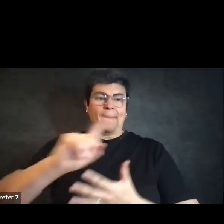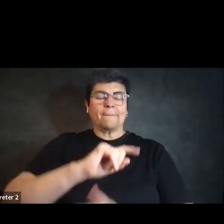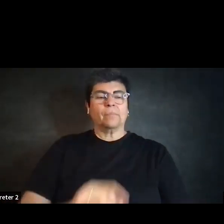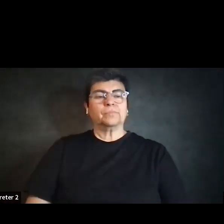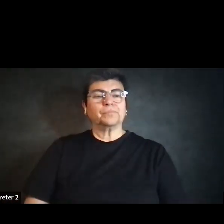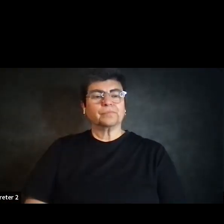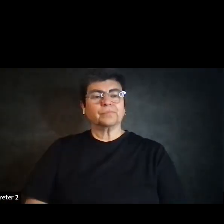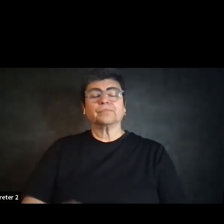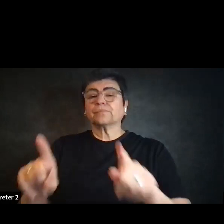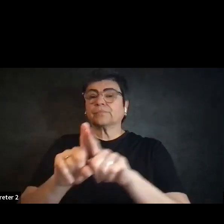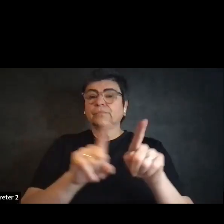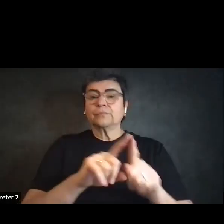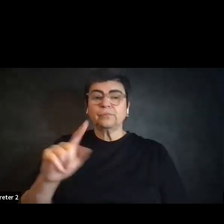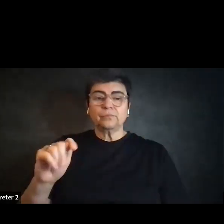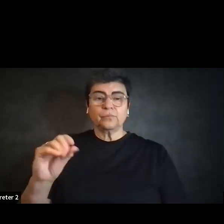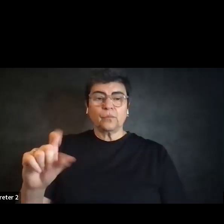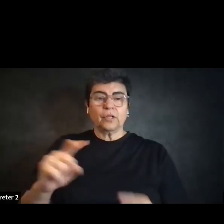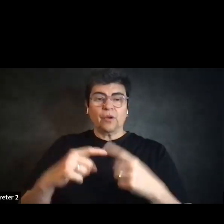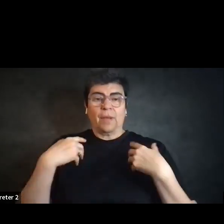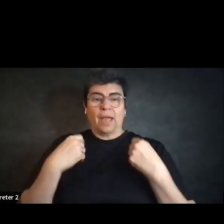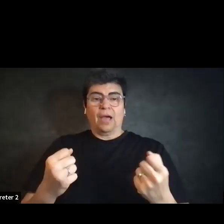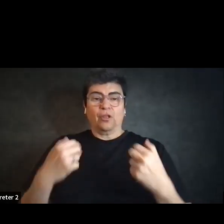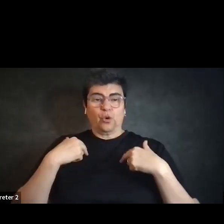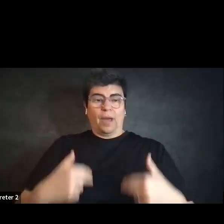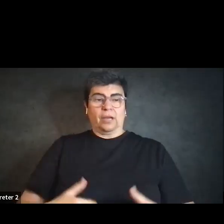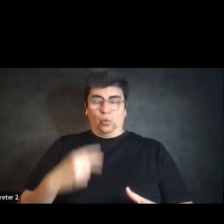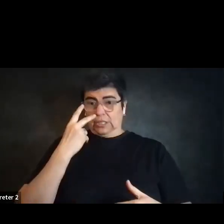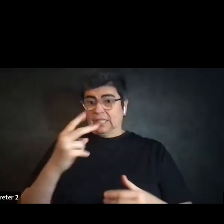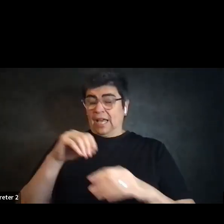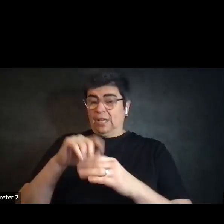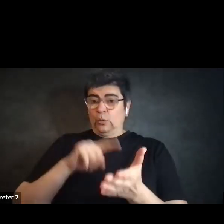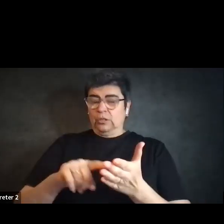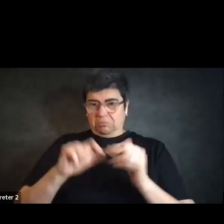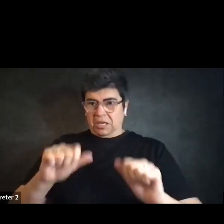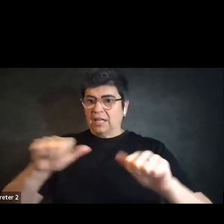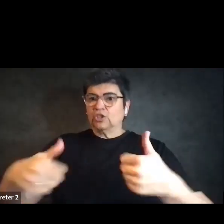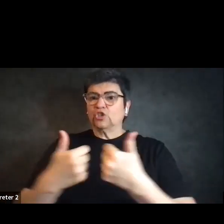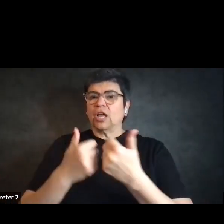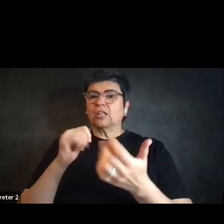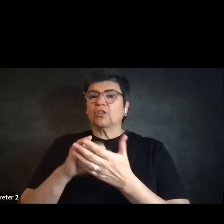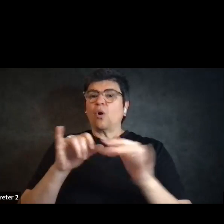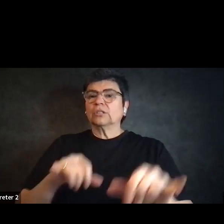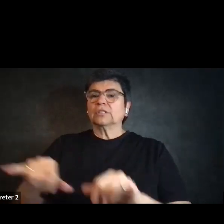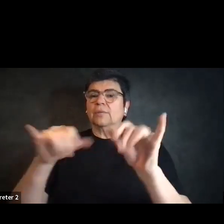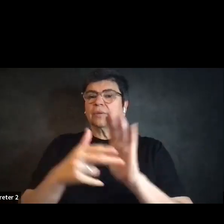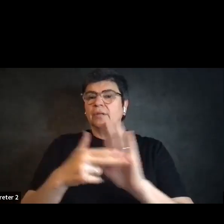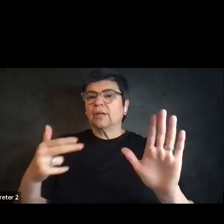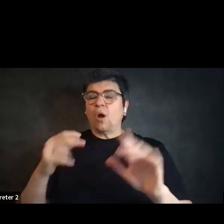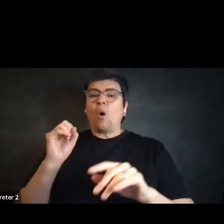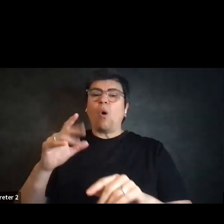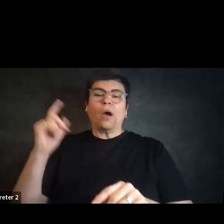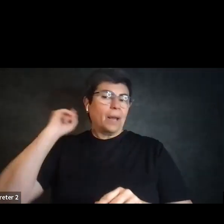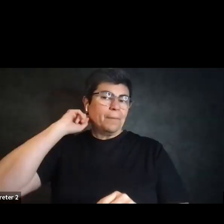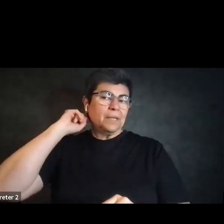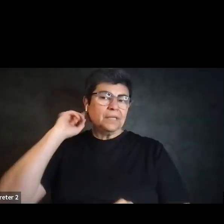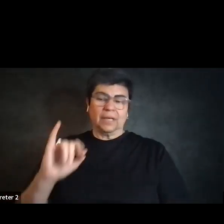Also, the tools from the health humanities, as we saw in our research, are able to challenge the stereotypes or the implicit biases present in